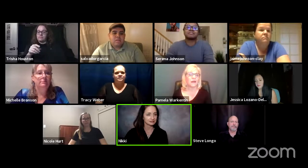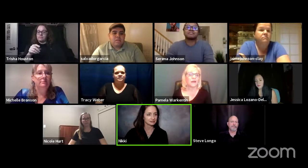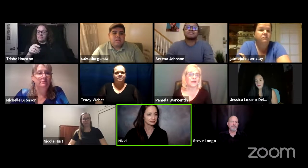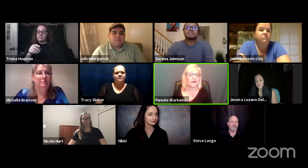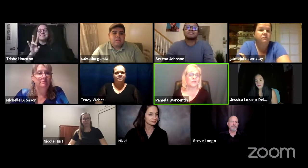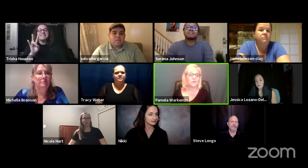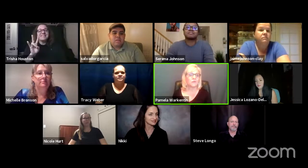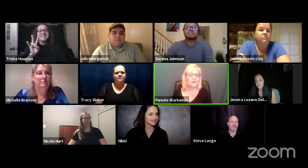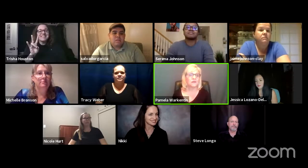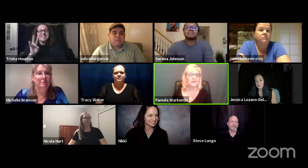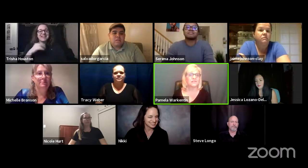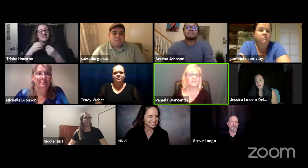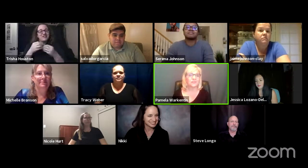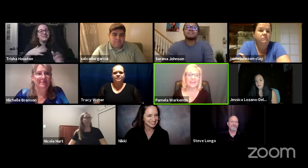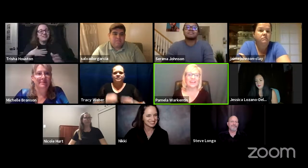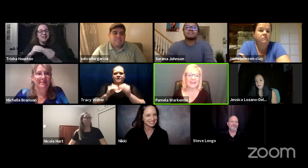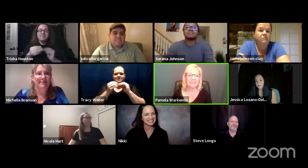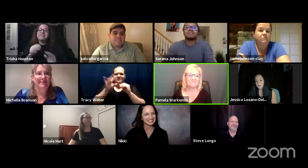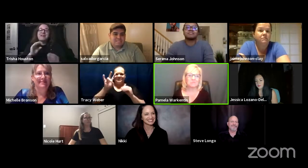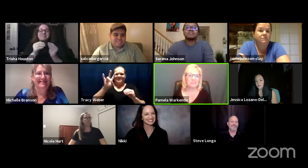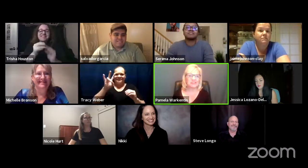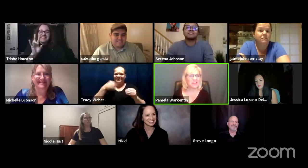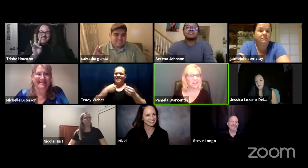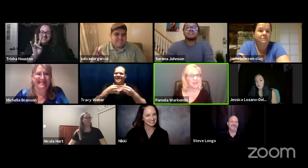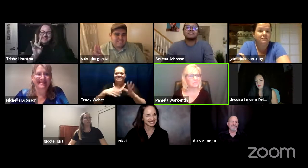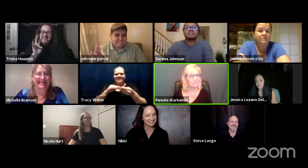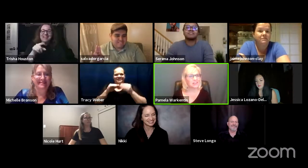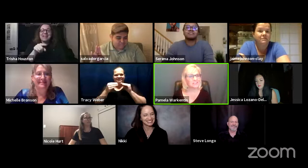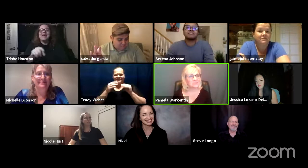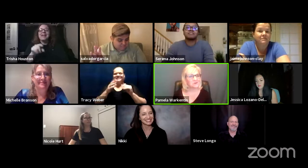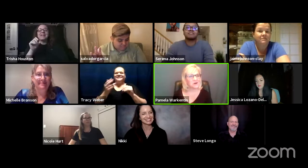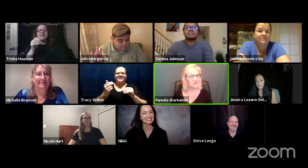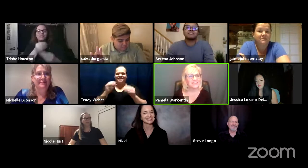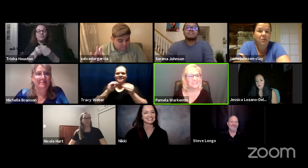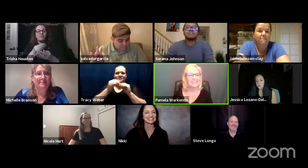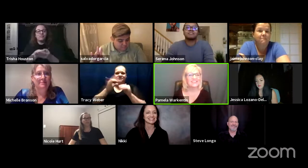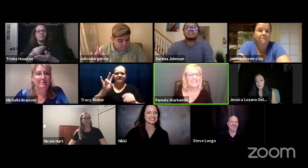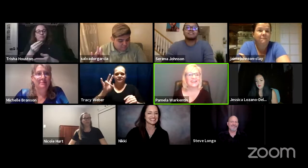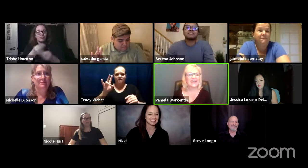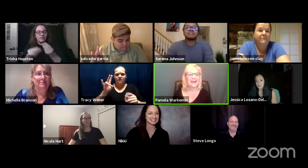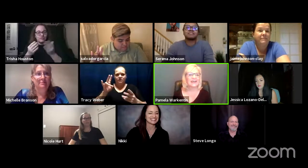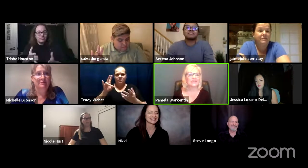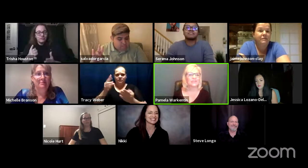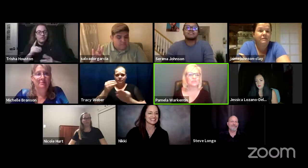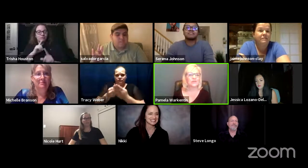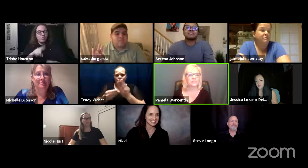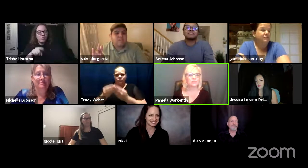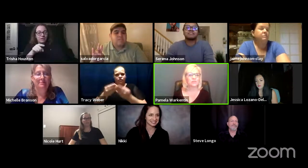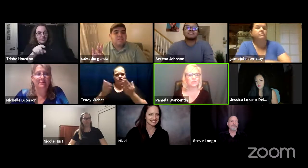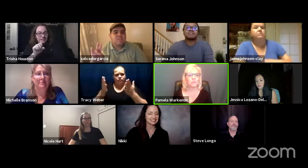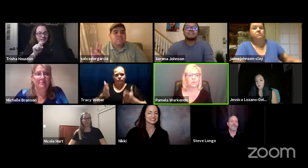And now, looking at item number 7, I lost my place for a moment. The Treasurer's